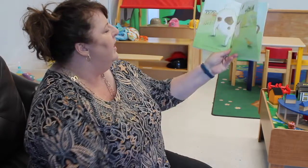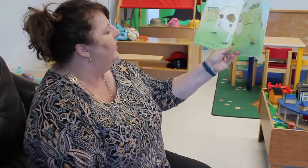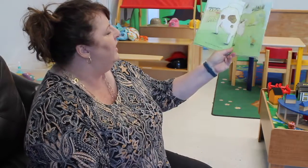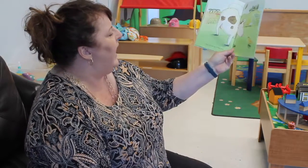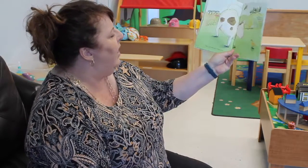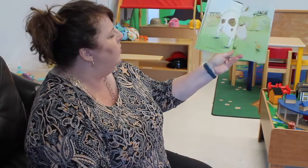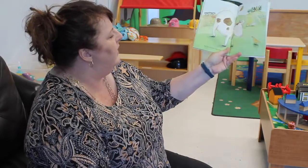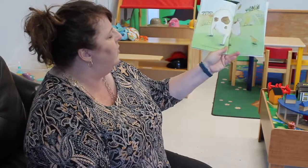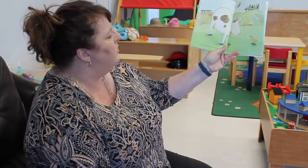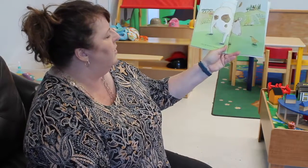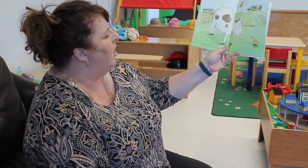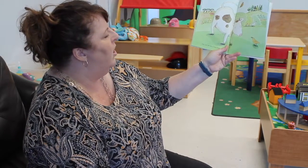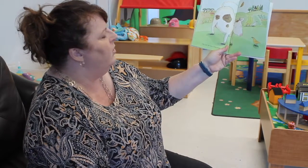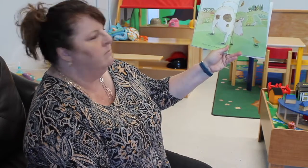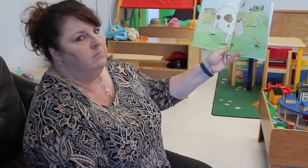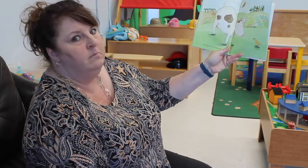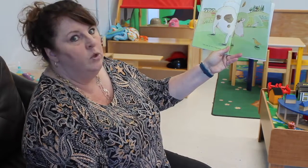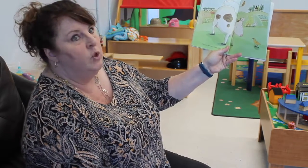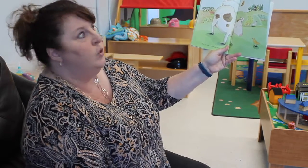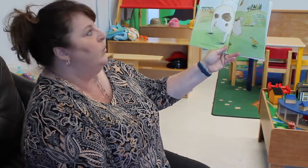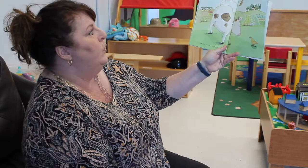The cow let out a long moo.